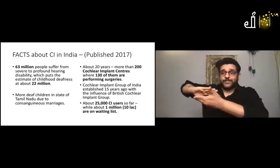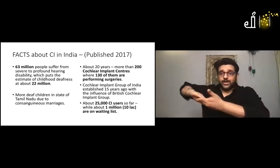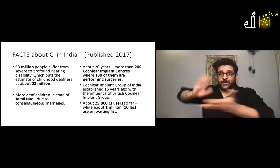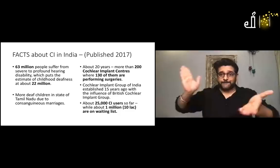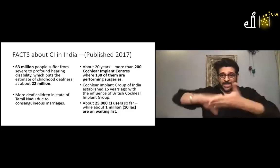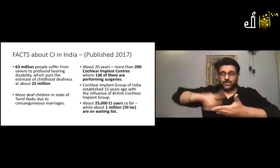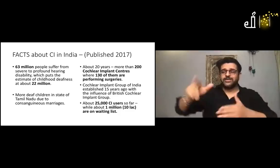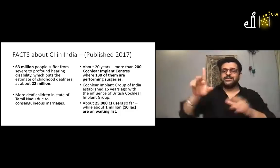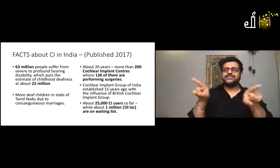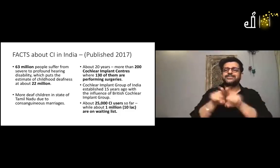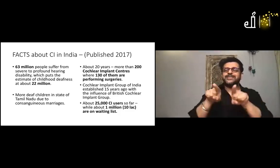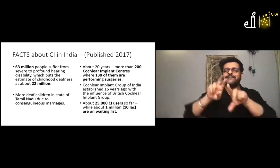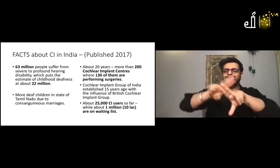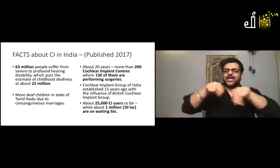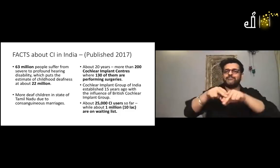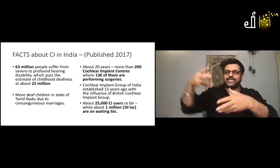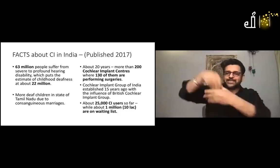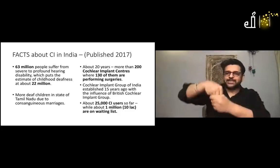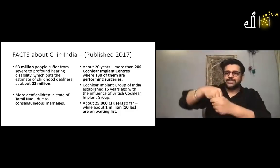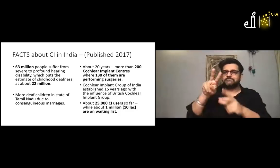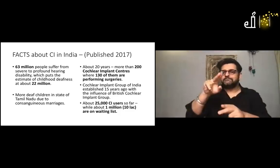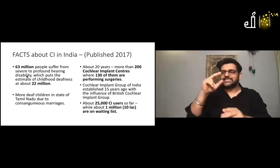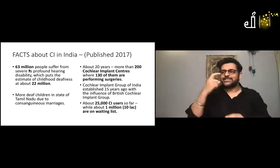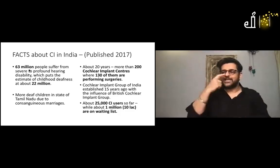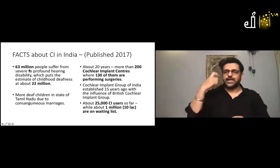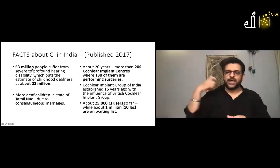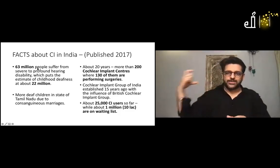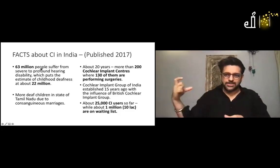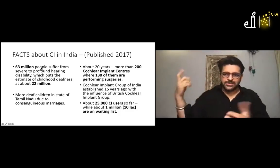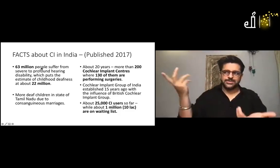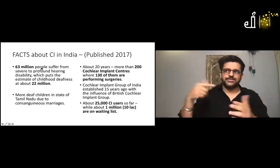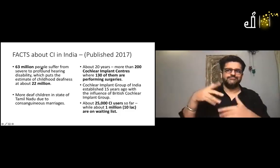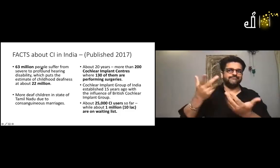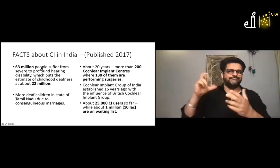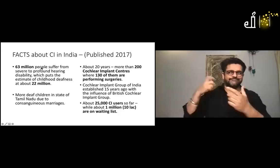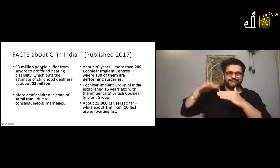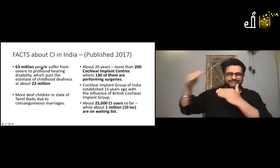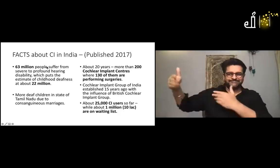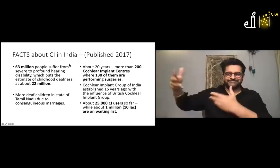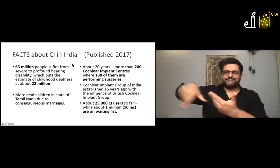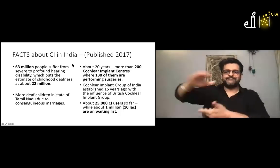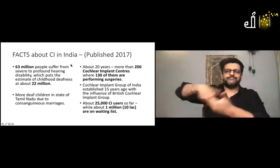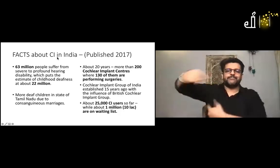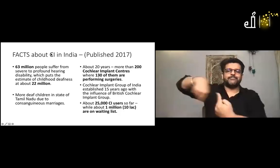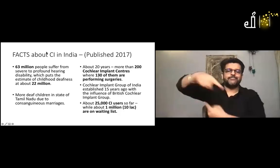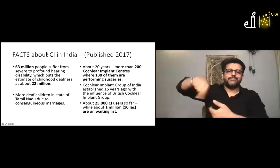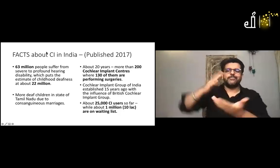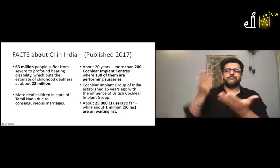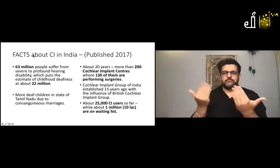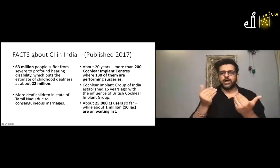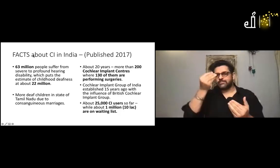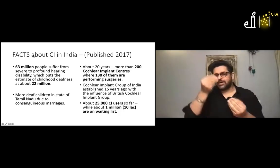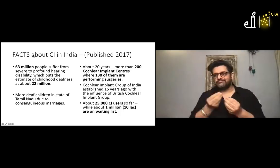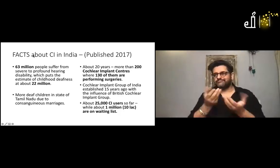the same family marriages. marrying their cousins or